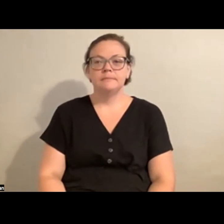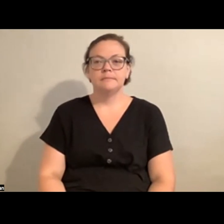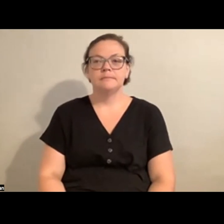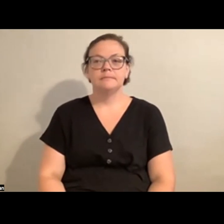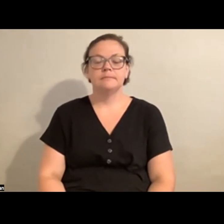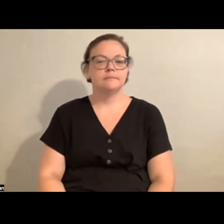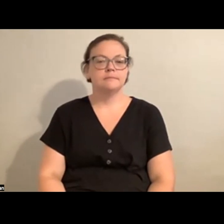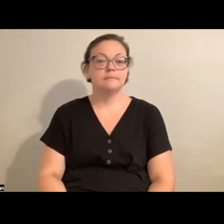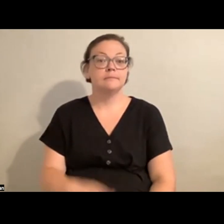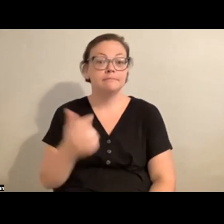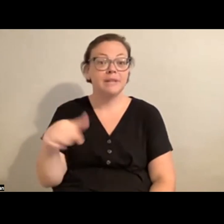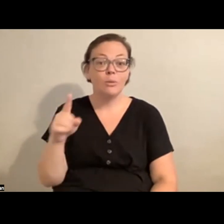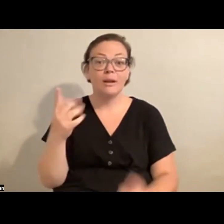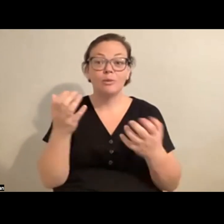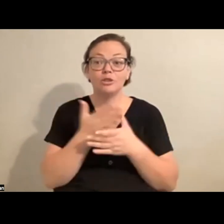Anyone else?